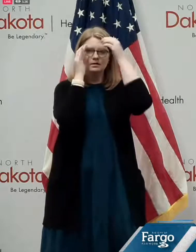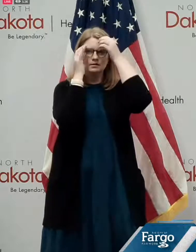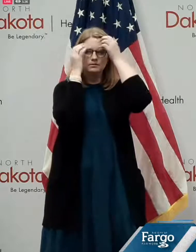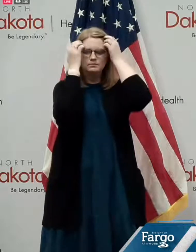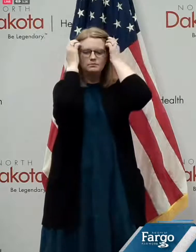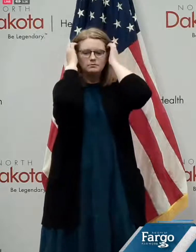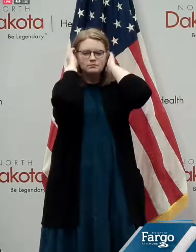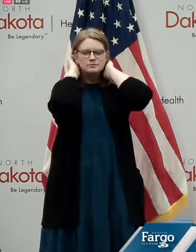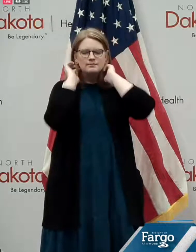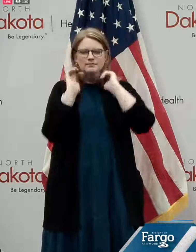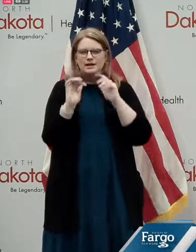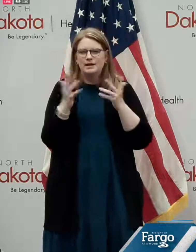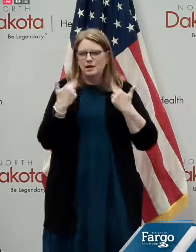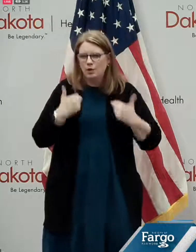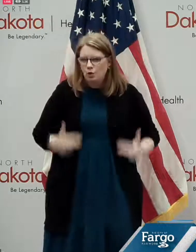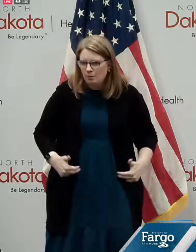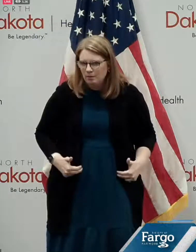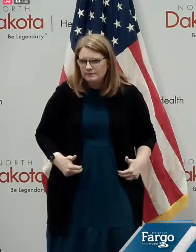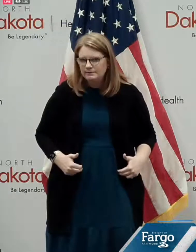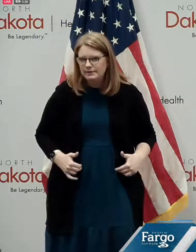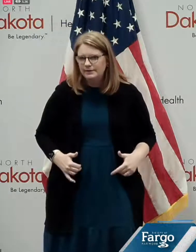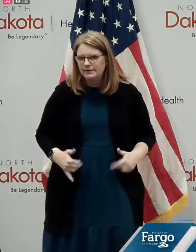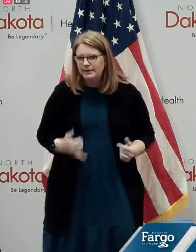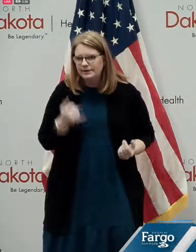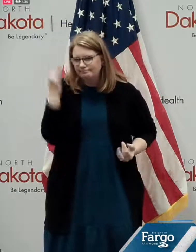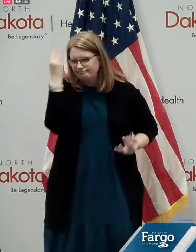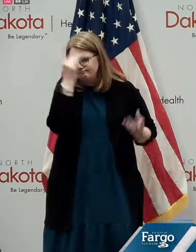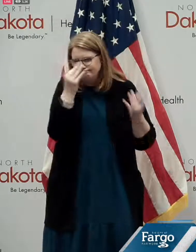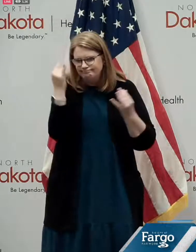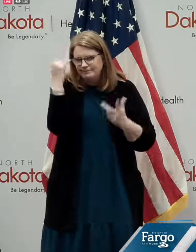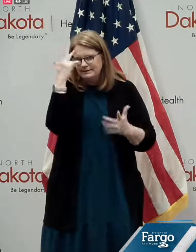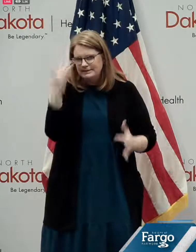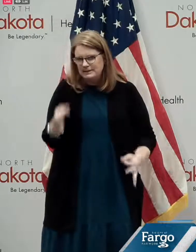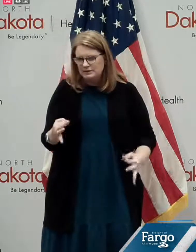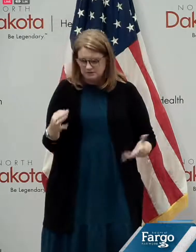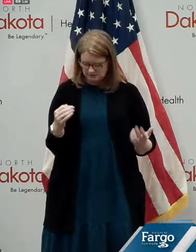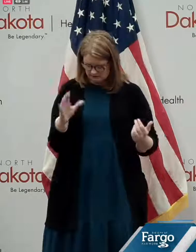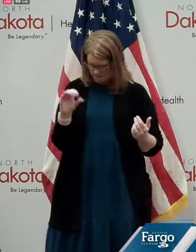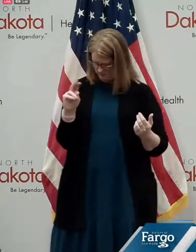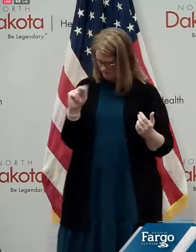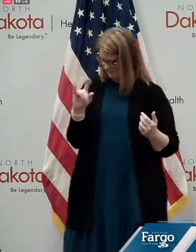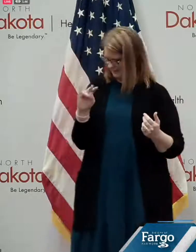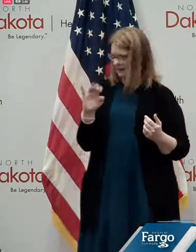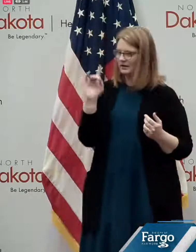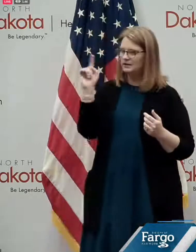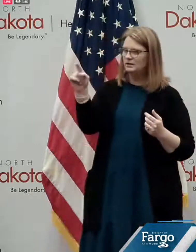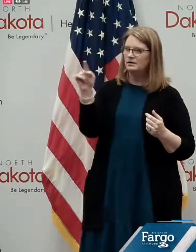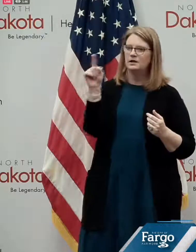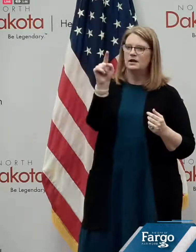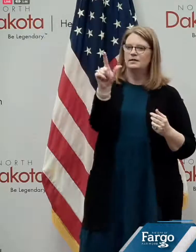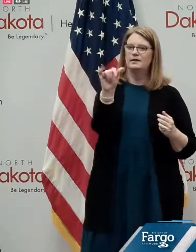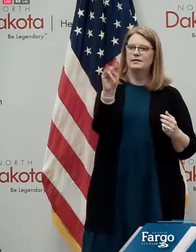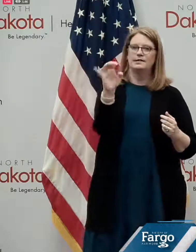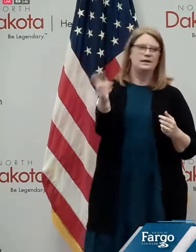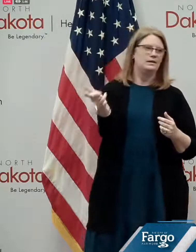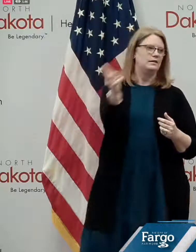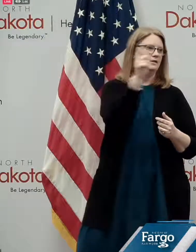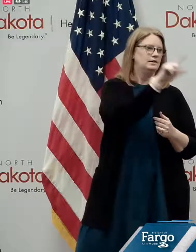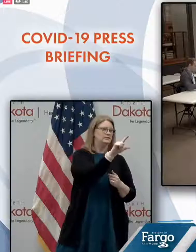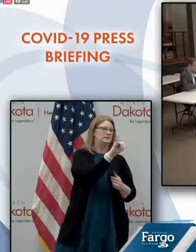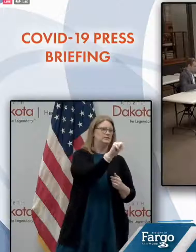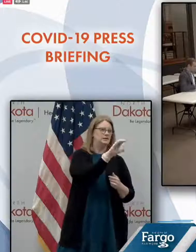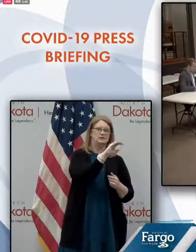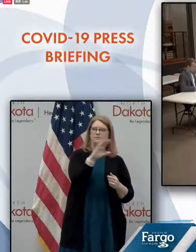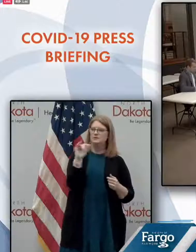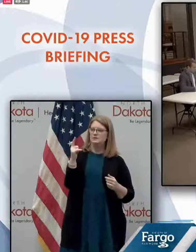a human factor around judgment making on these complex decisions. I'm going to go online, and then Lane, and then back to Jacob.